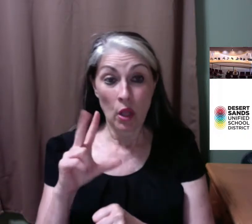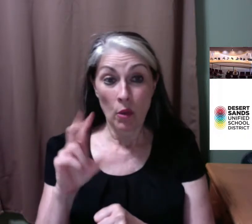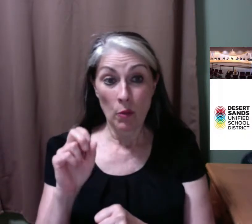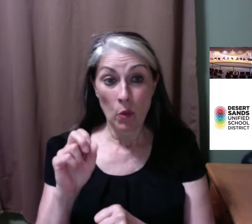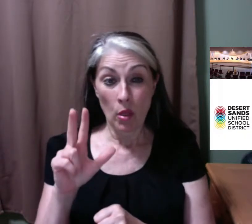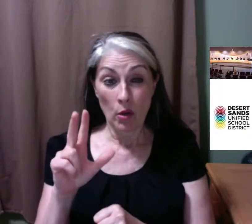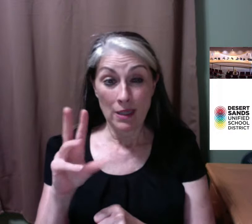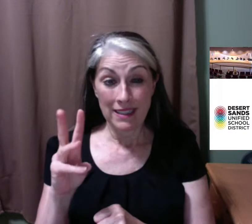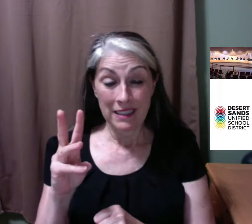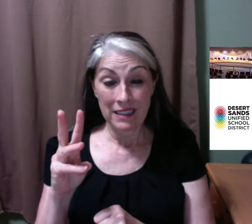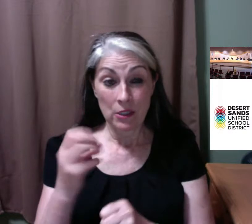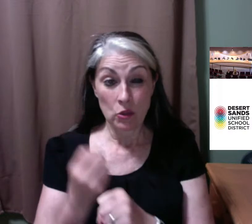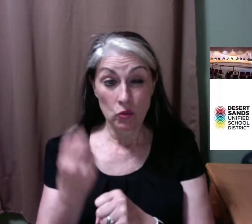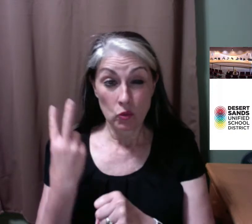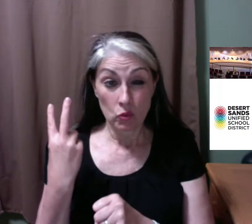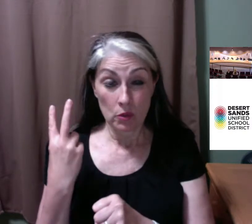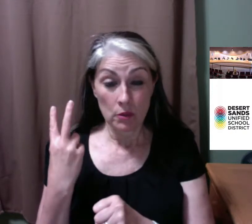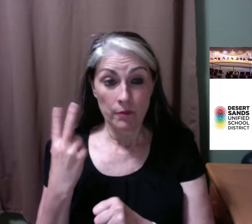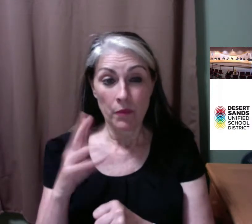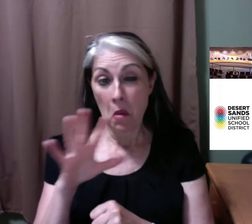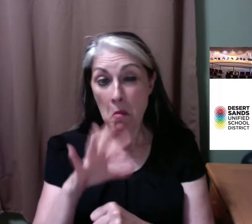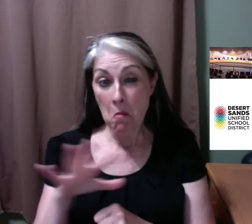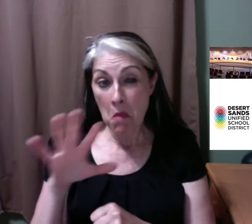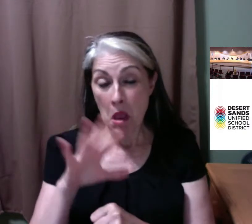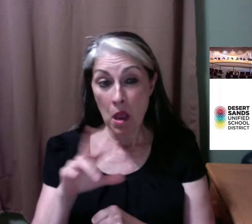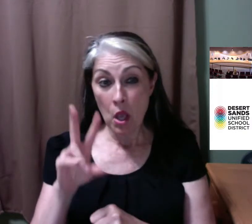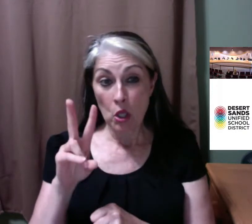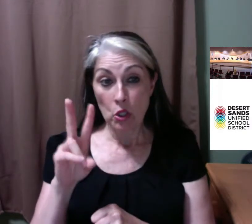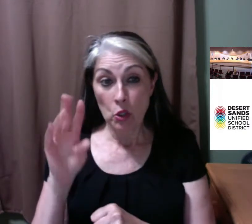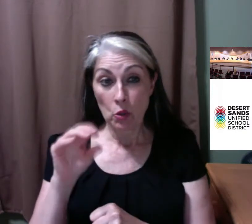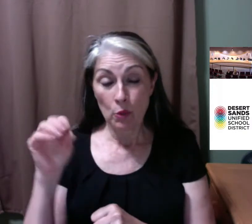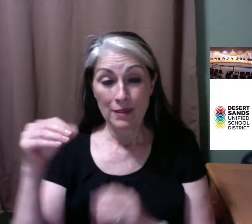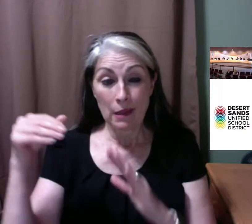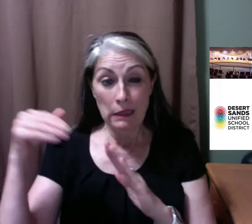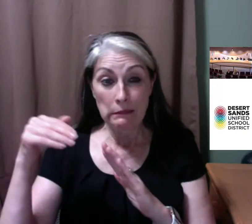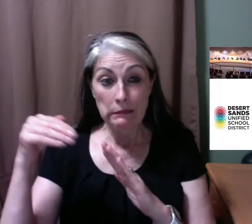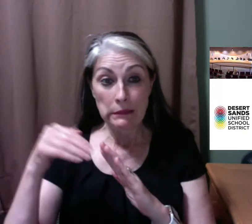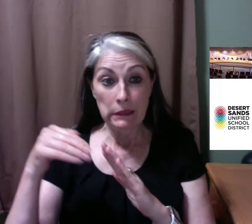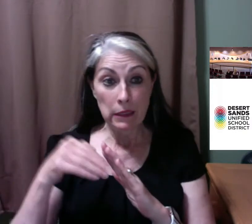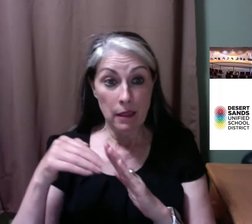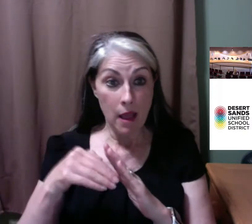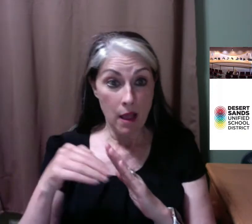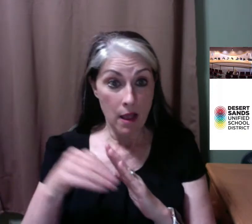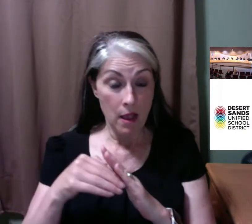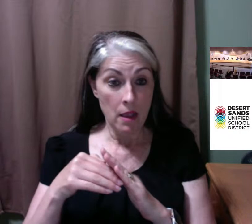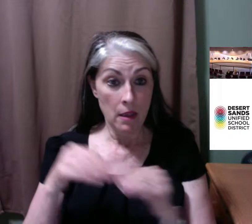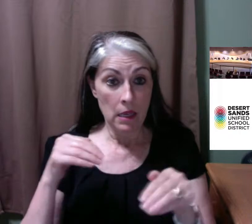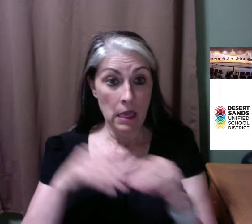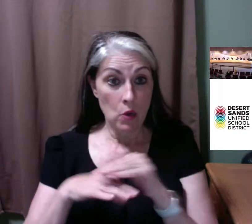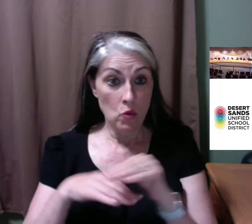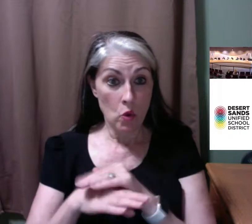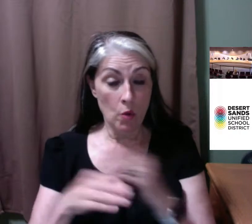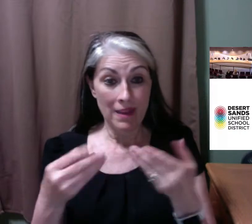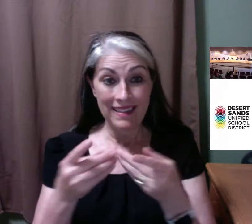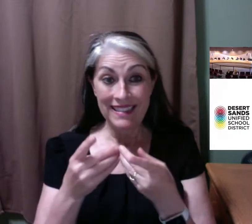3.36% the year before that. We're roughly around a 2% declining enrollment district.